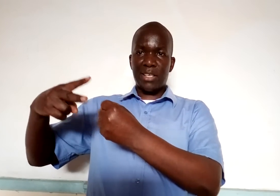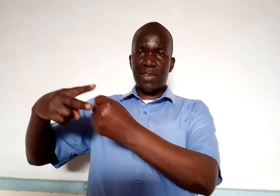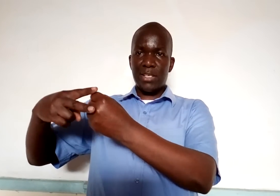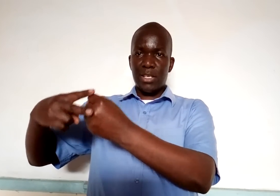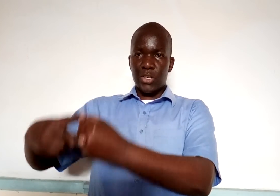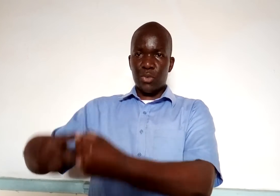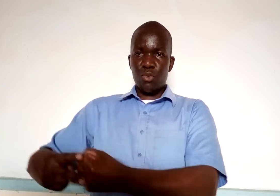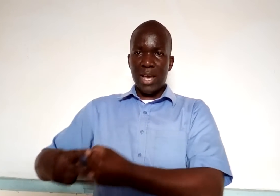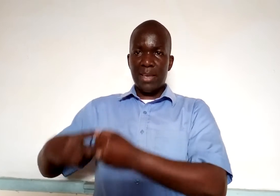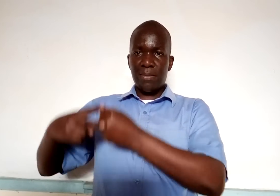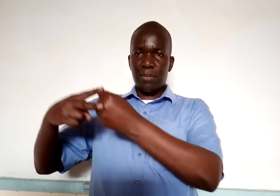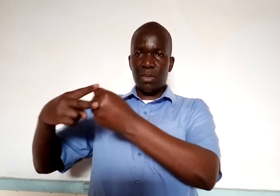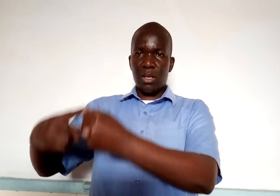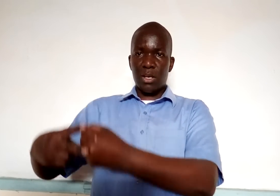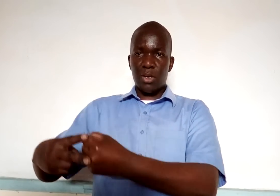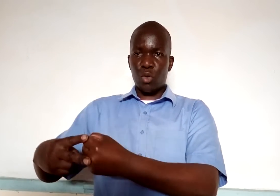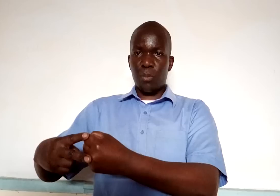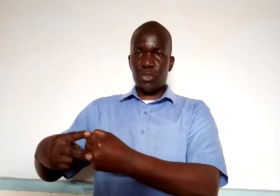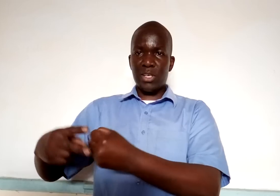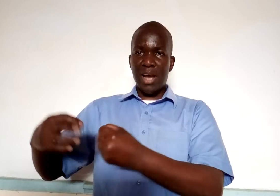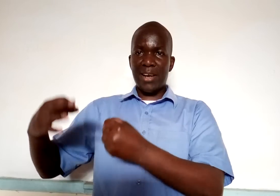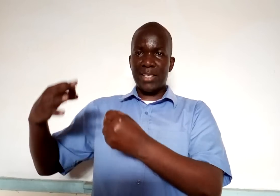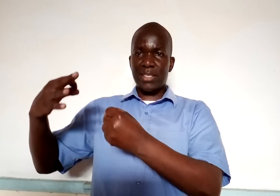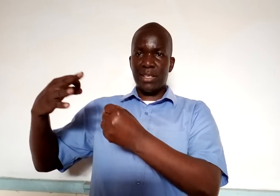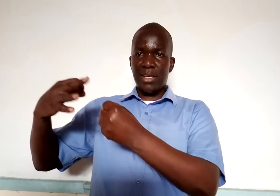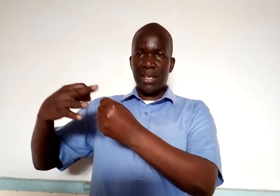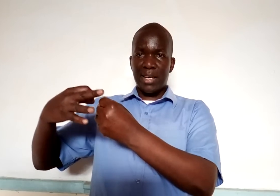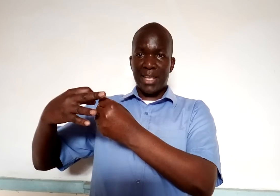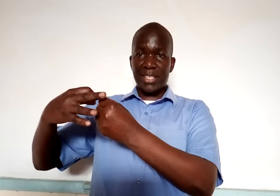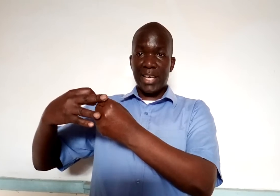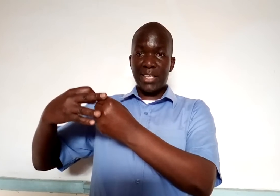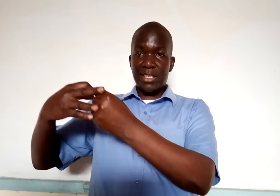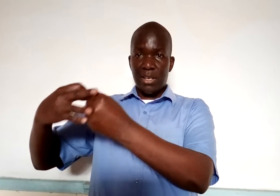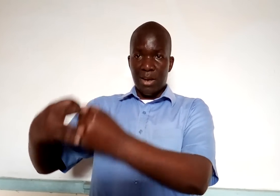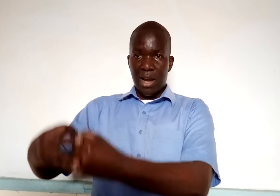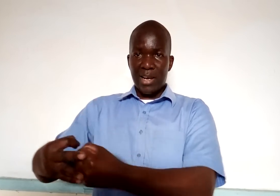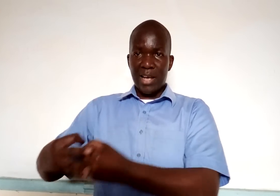7. July. So we proceed. August, that's 8. August.